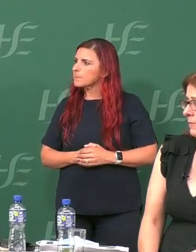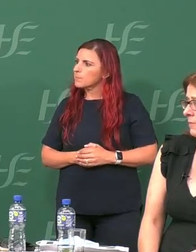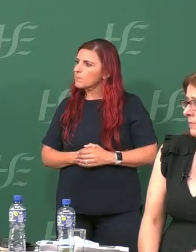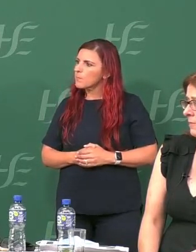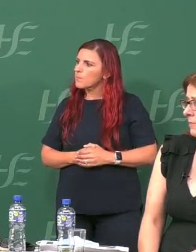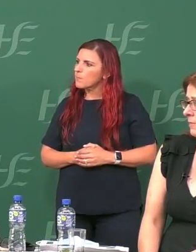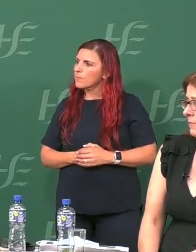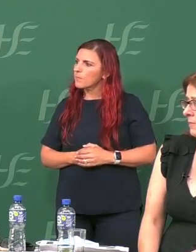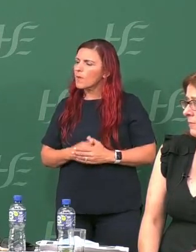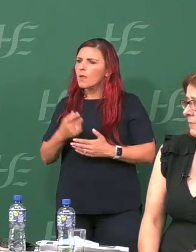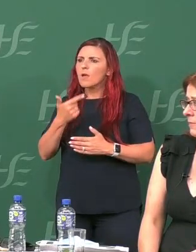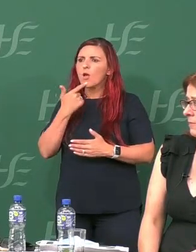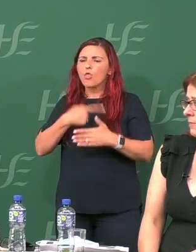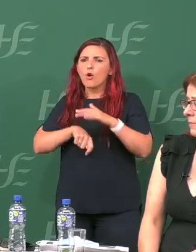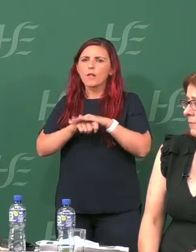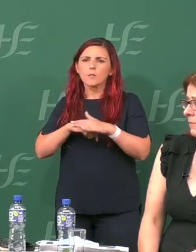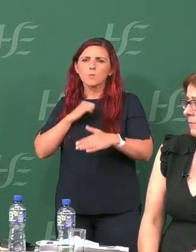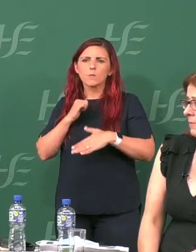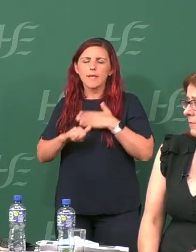yesterday that